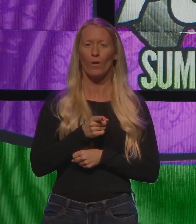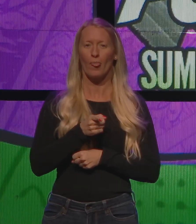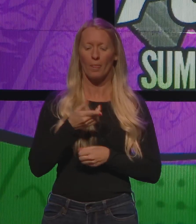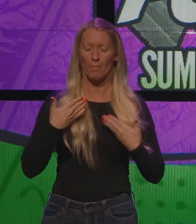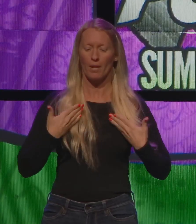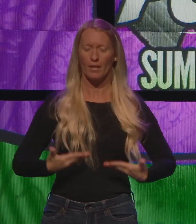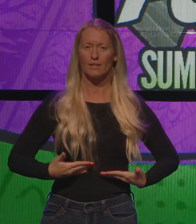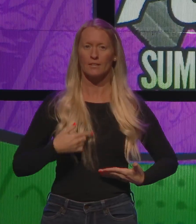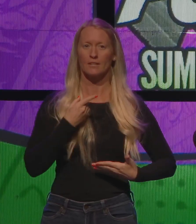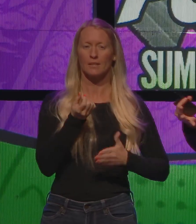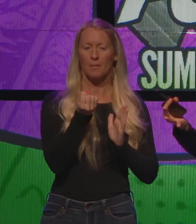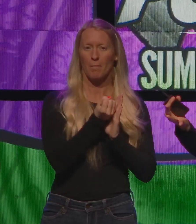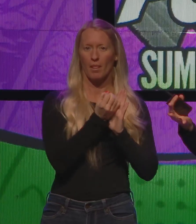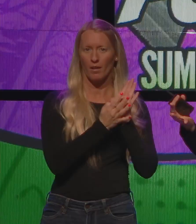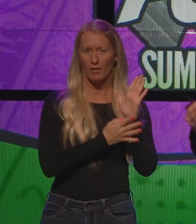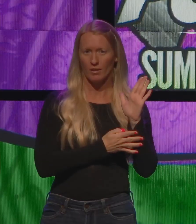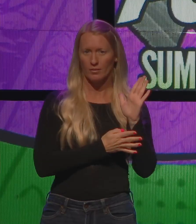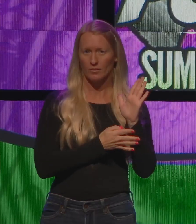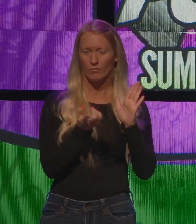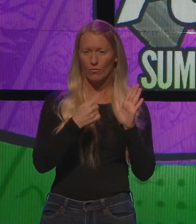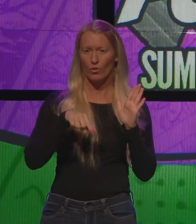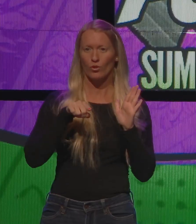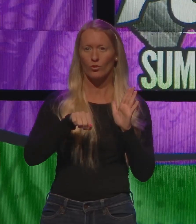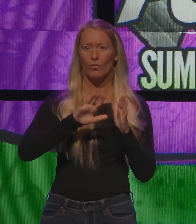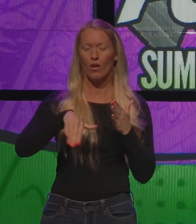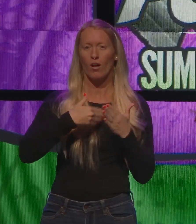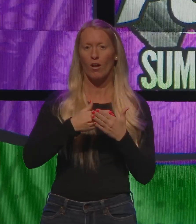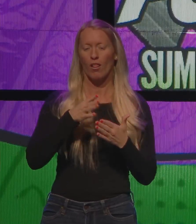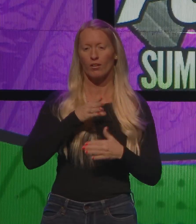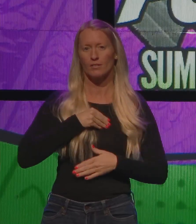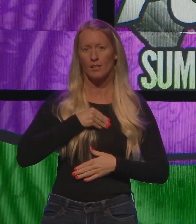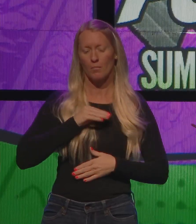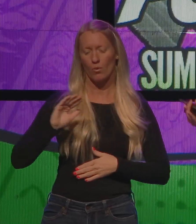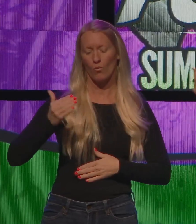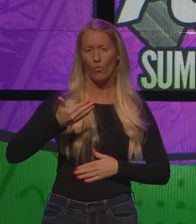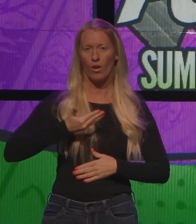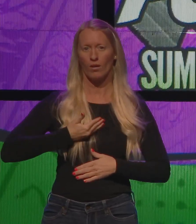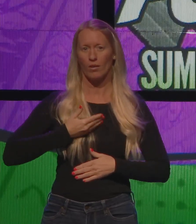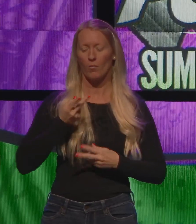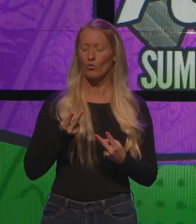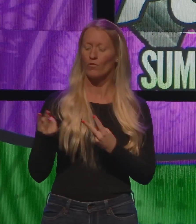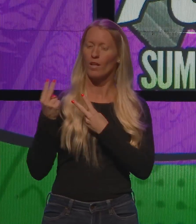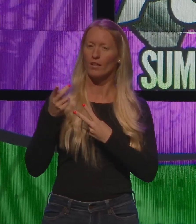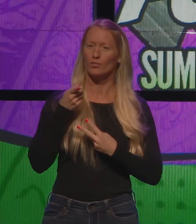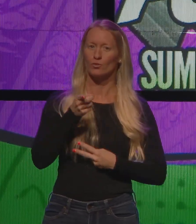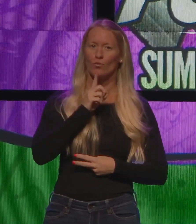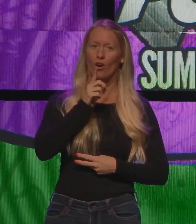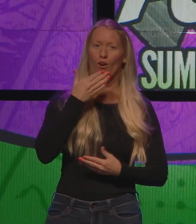Christ shed for you, all can take, all are welcome. Reflect, you are good.